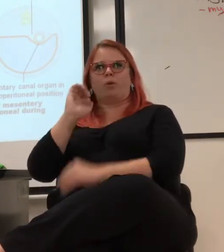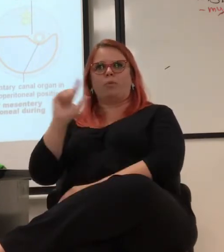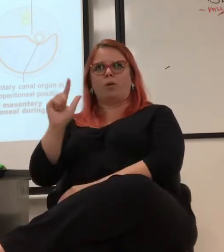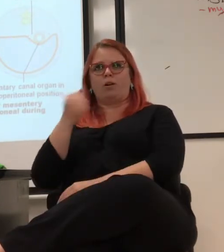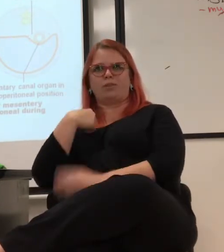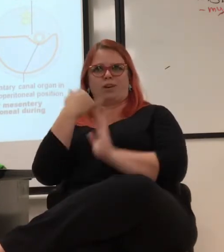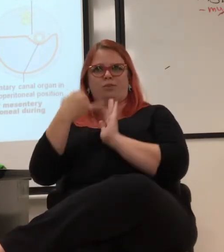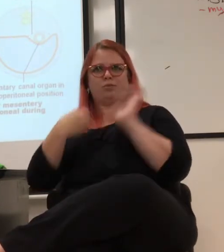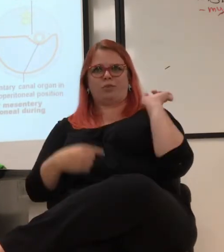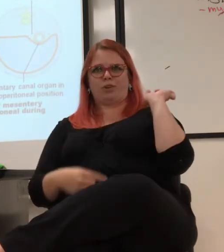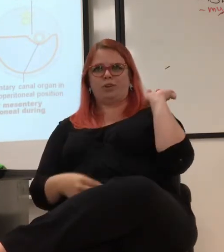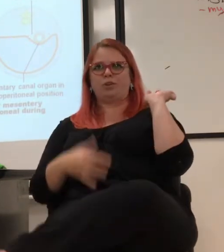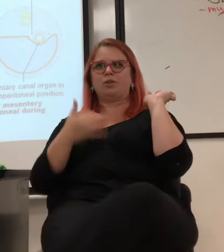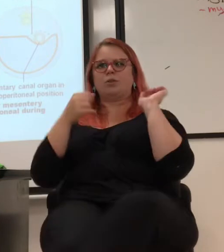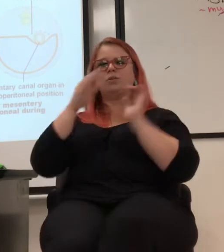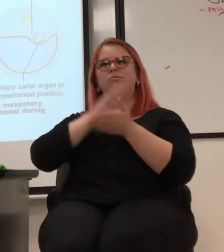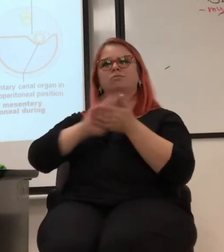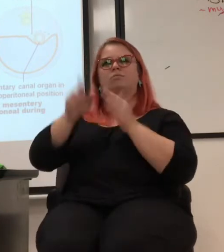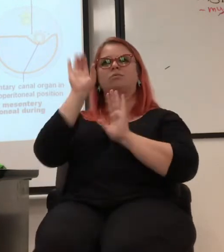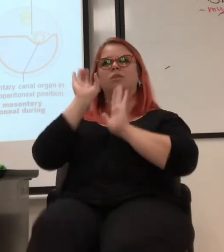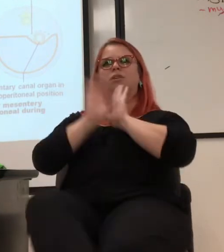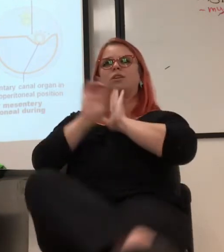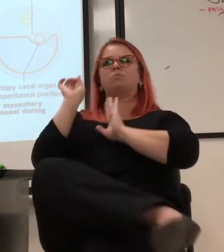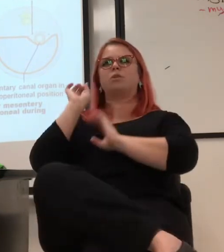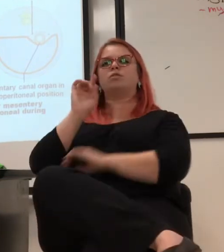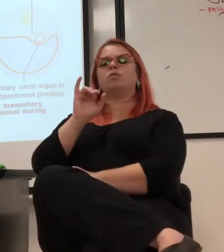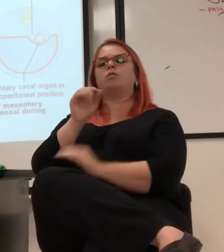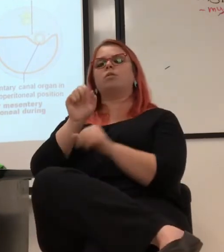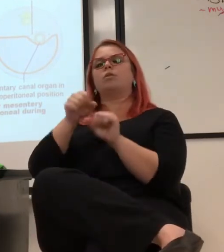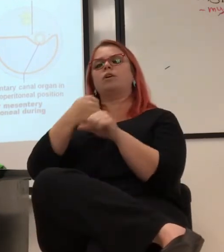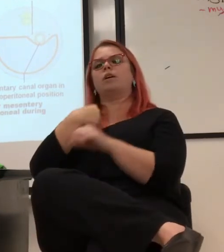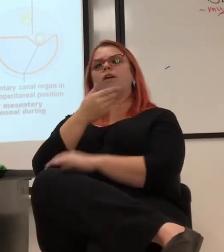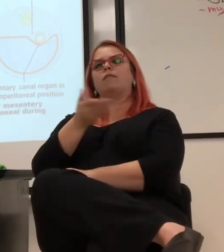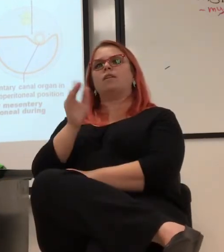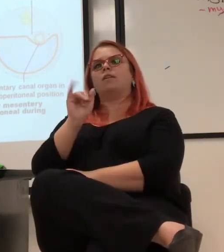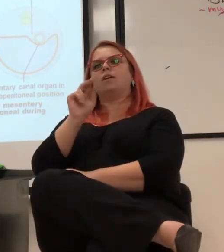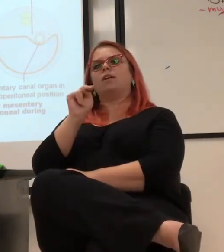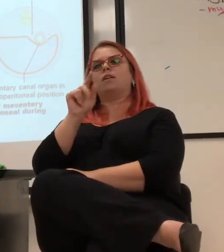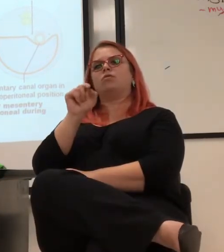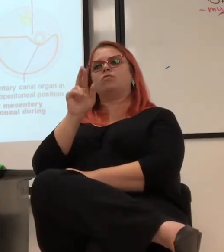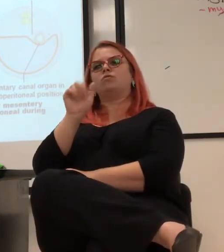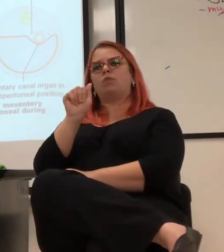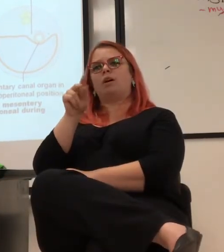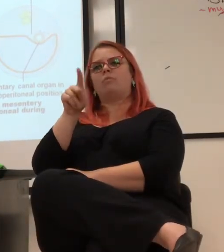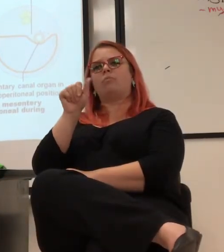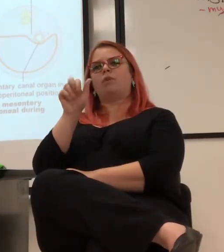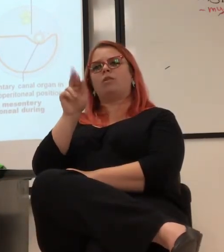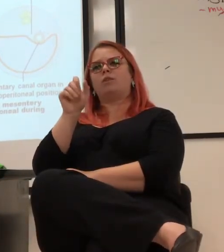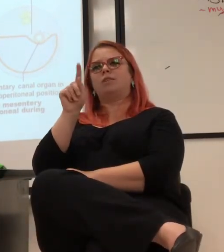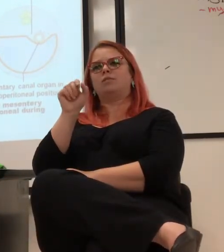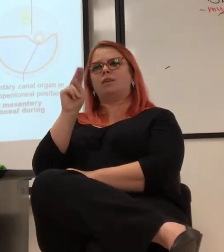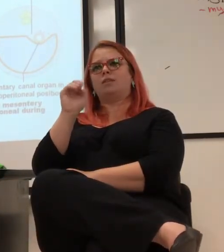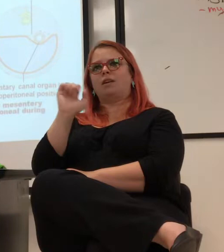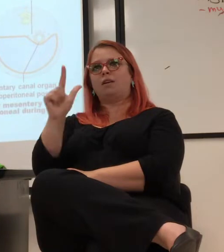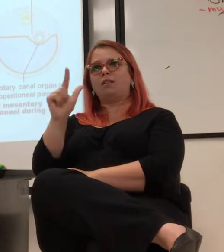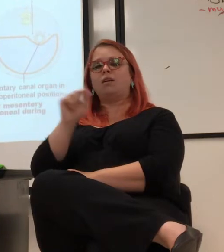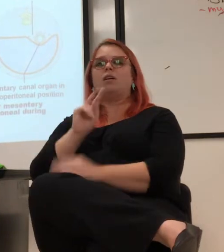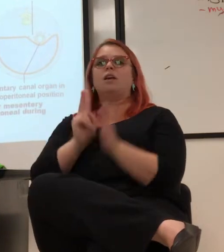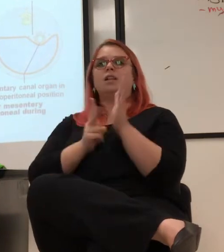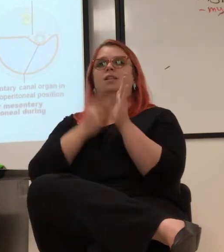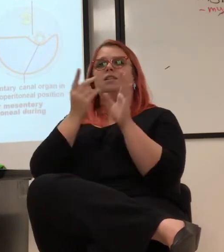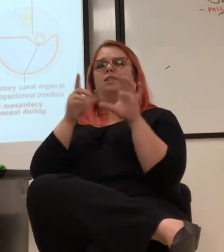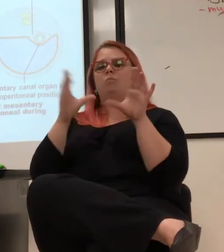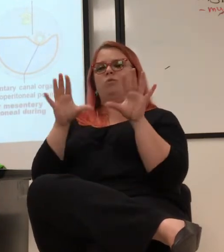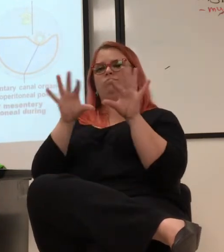it. So you can have things that are intraperitoneal, right? And then the double pinching membrane is the